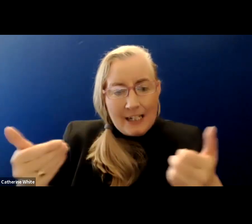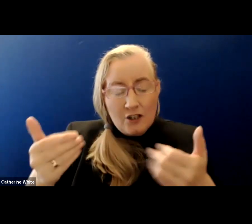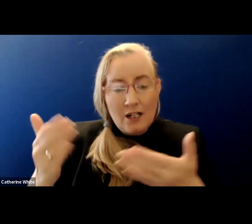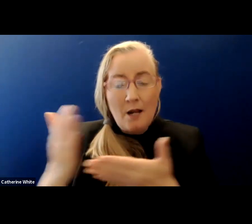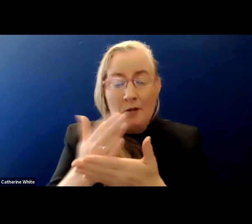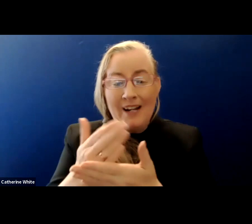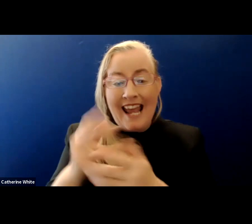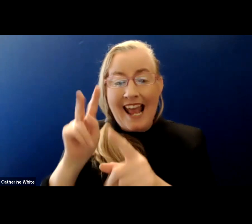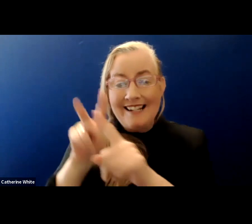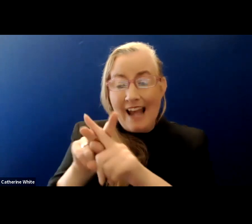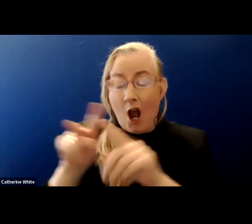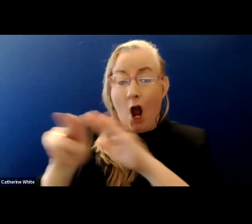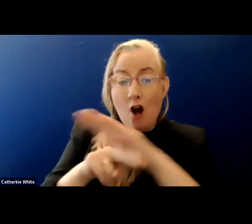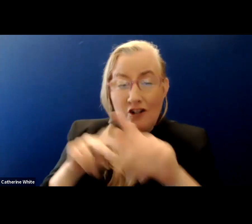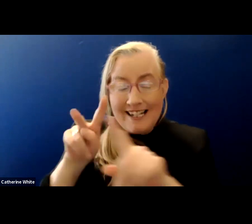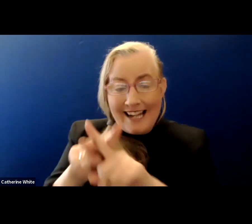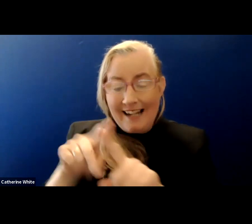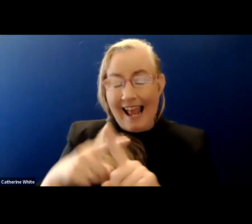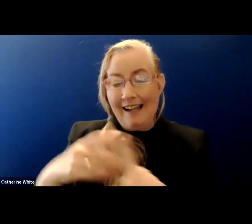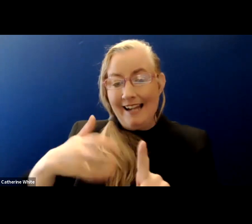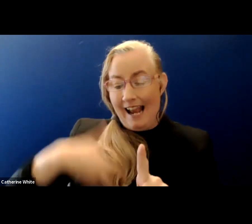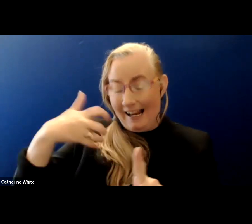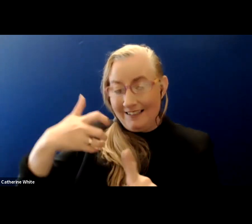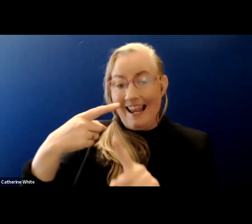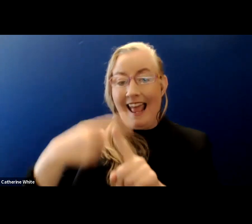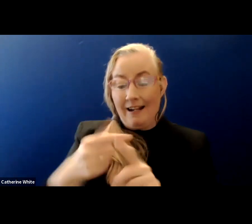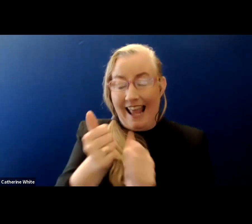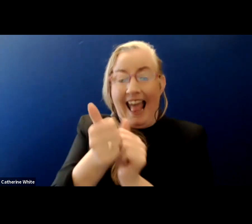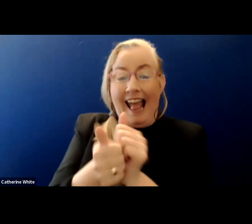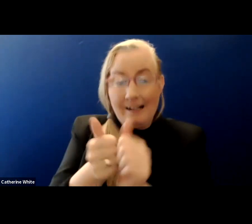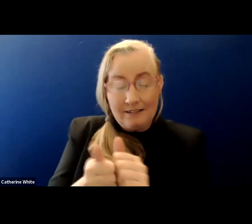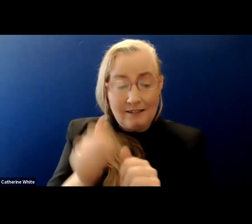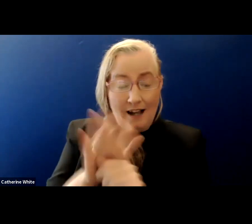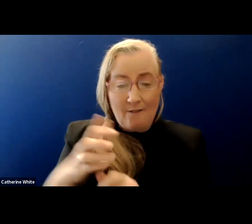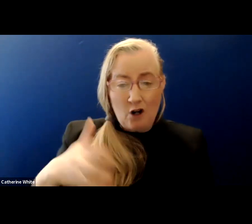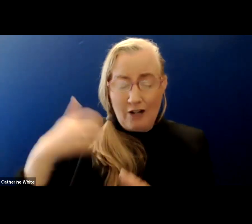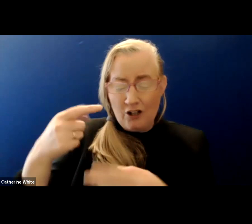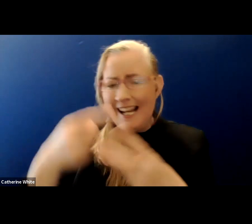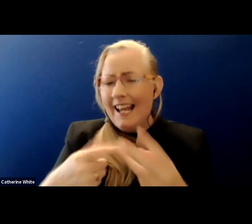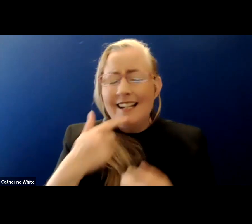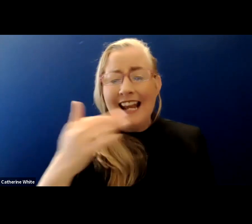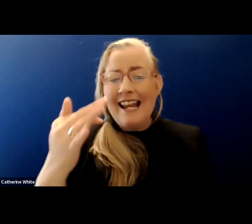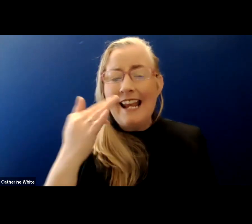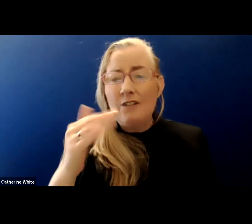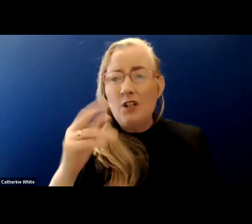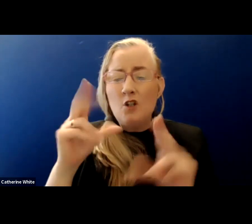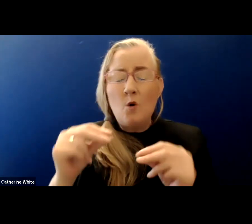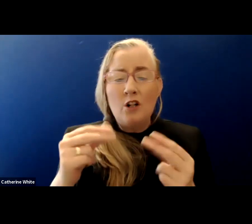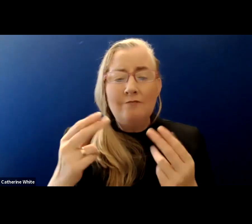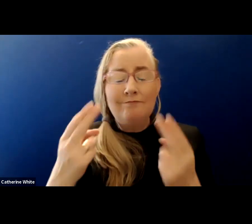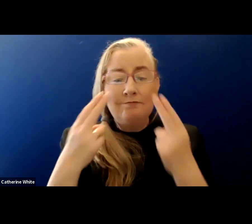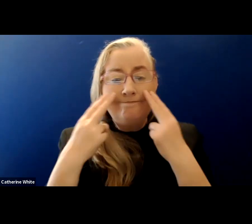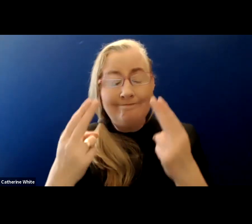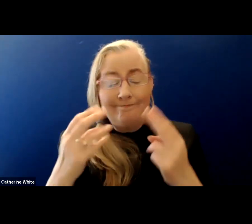attack and the concept of aggression or acts of aggression. So if there is no customary exception to